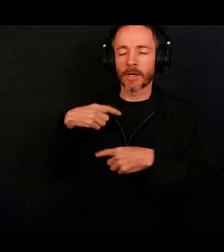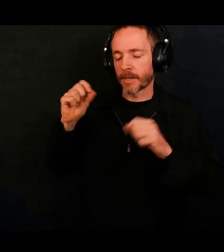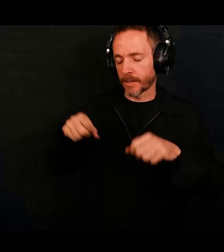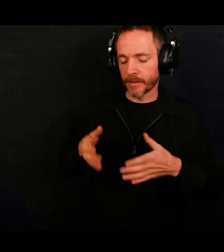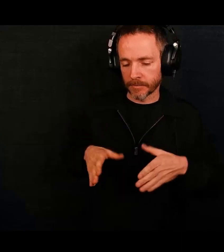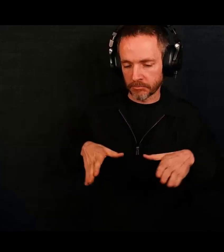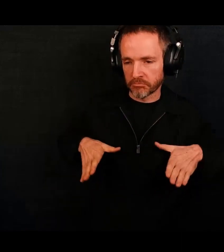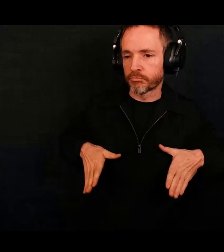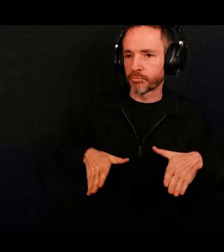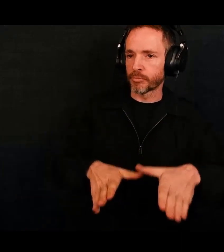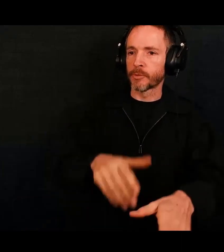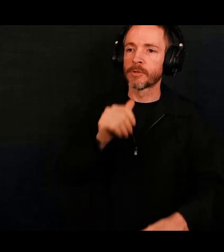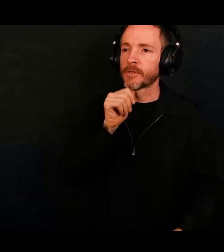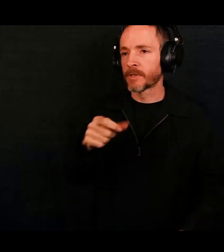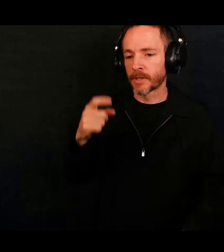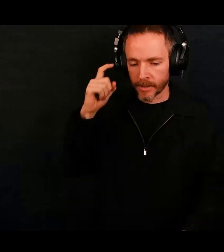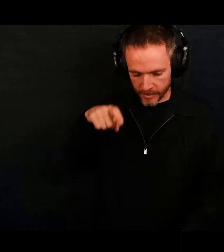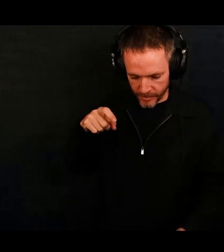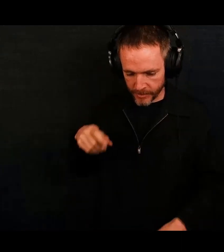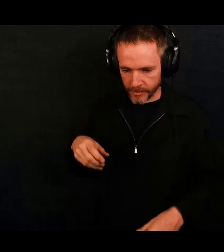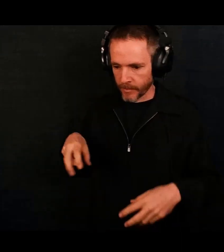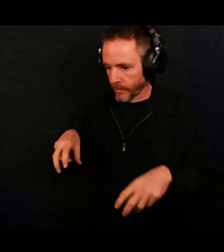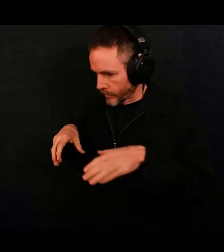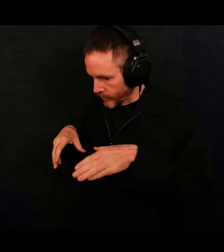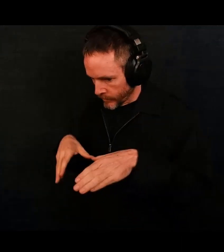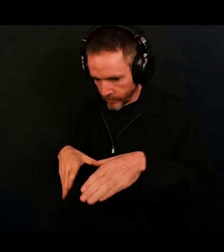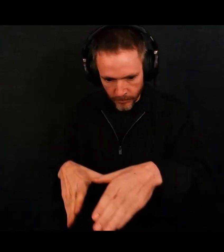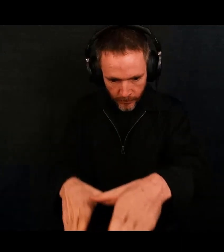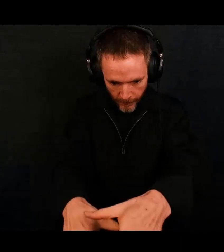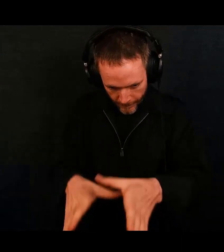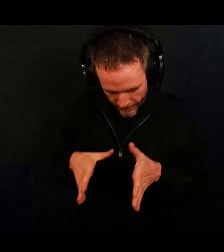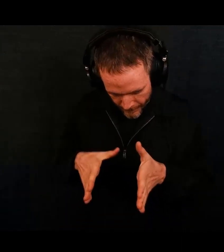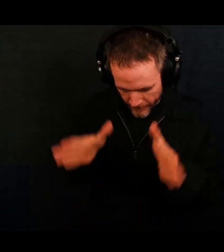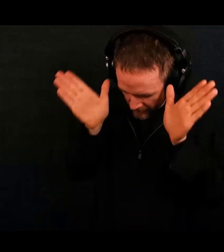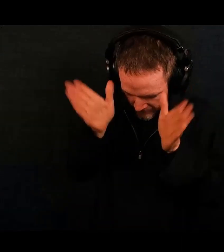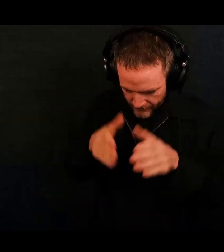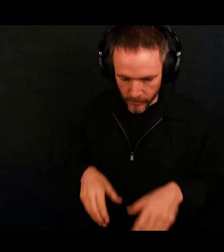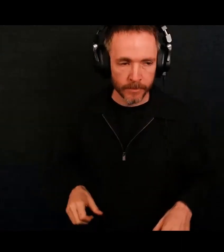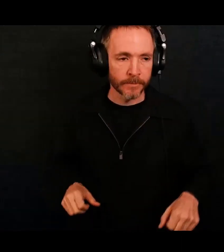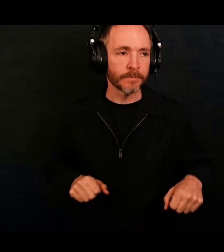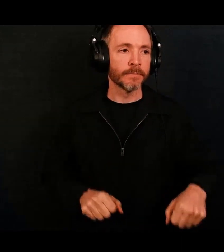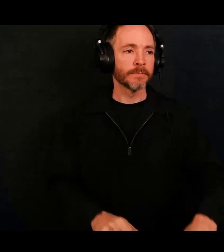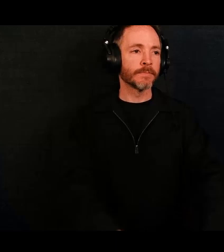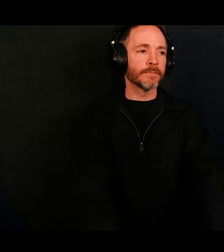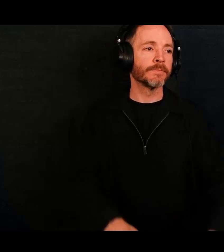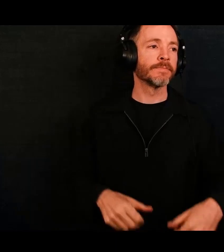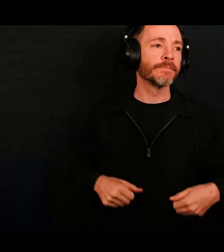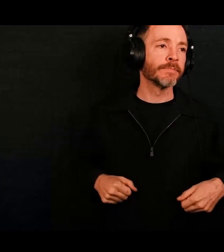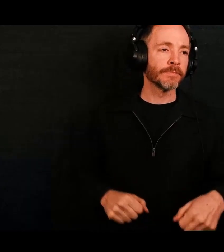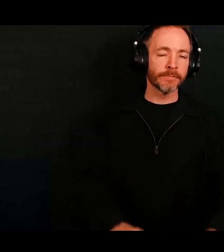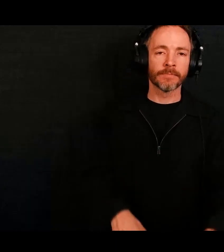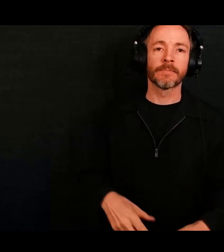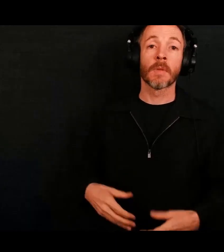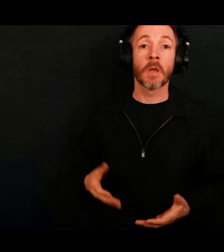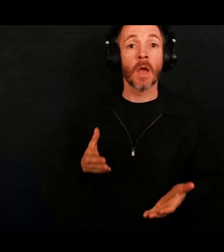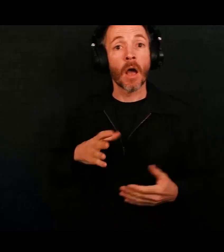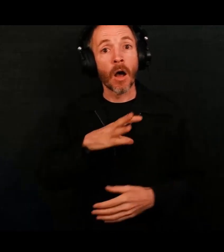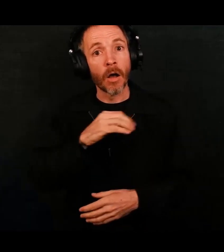this edge doesn't have to be good. You need to be able to flatten an edge. I think bandsaw is the thing, so you can